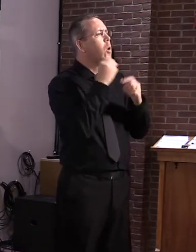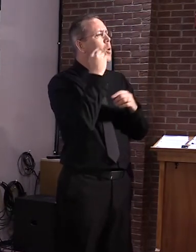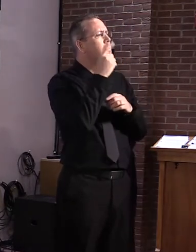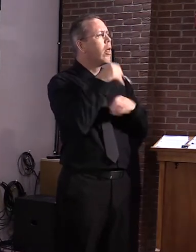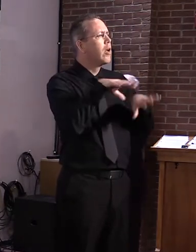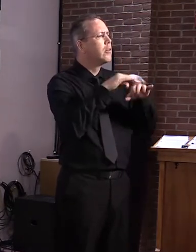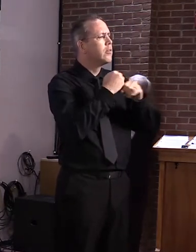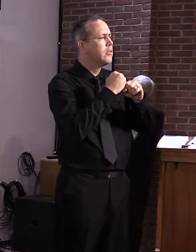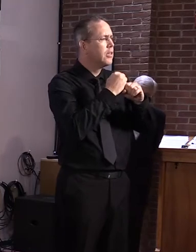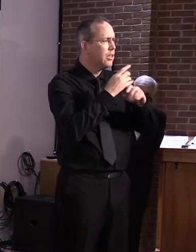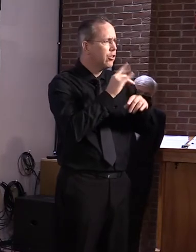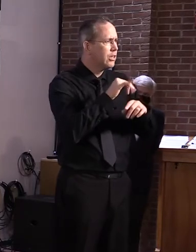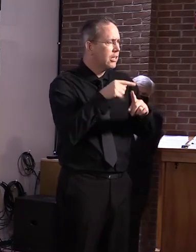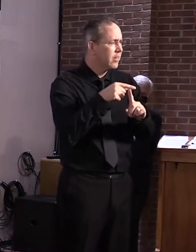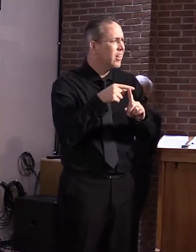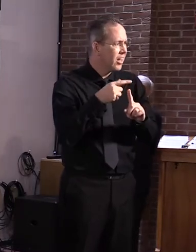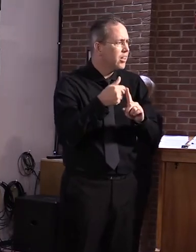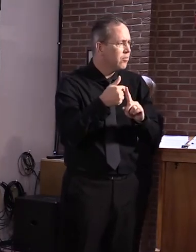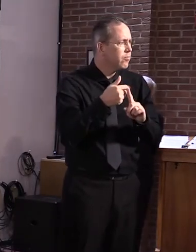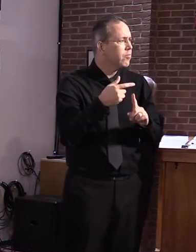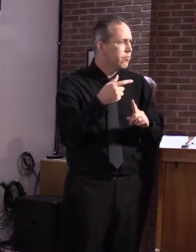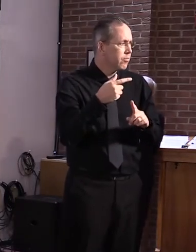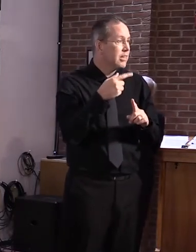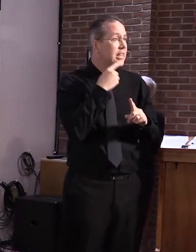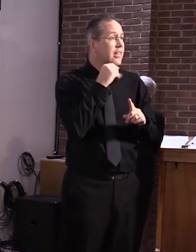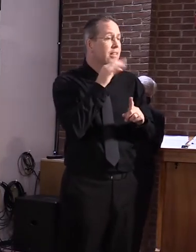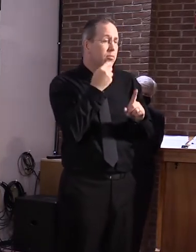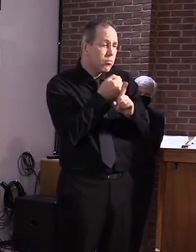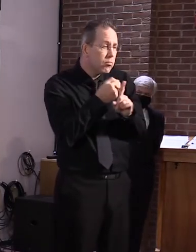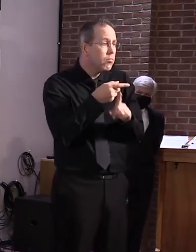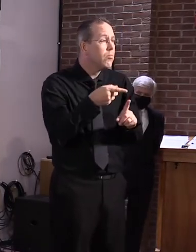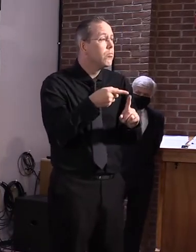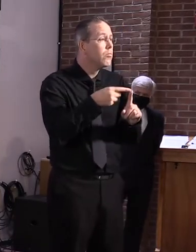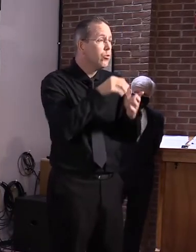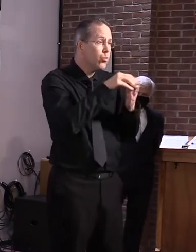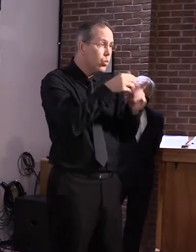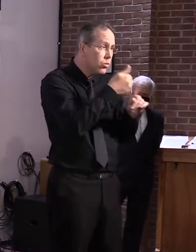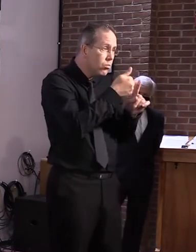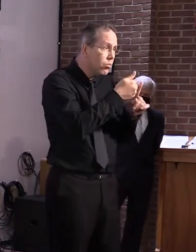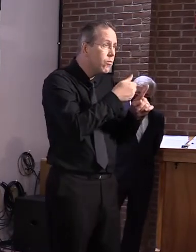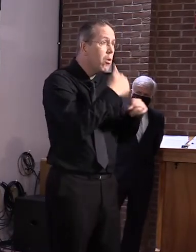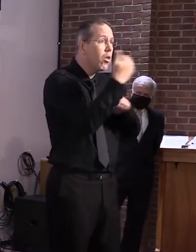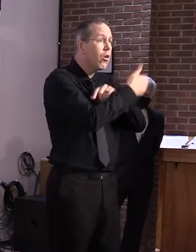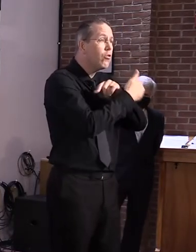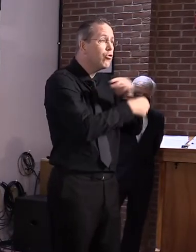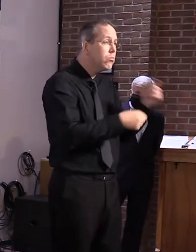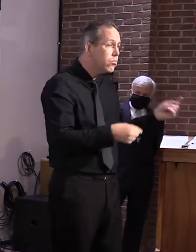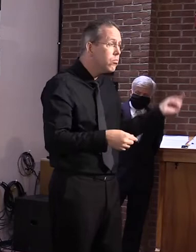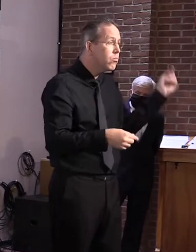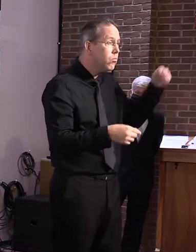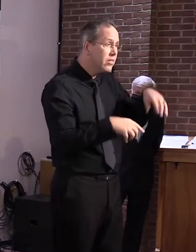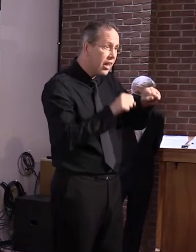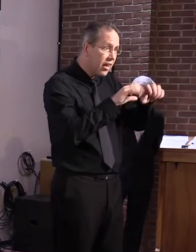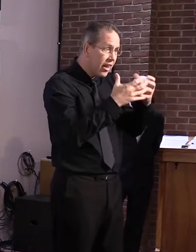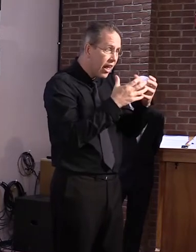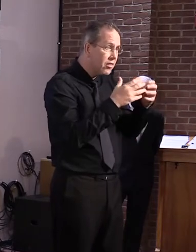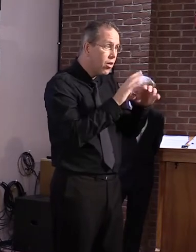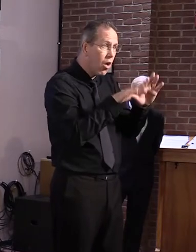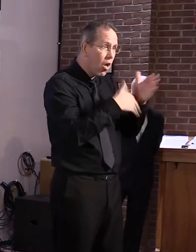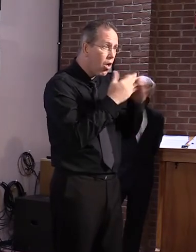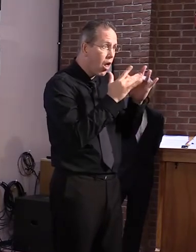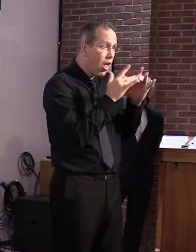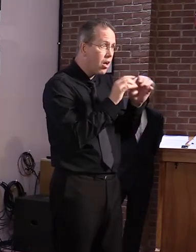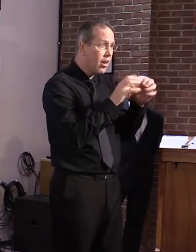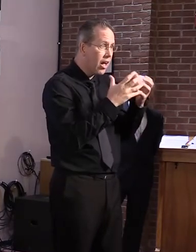the Association of ACE and a few others, have already written letters to the department, at least that's what was reported in the press